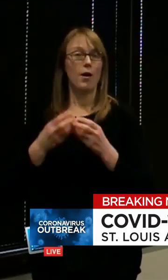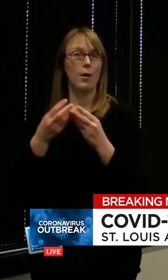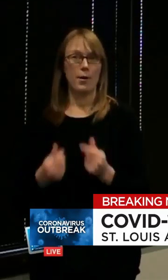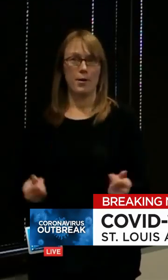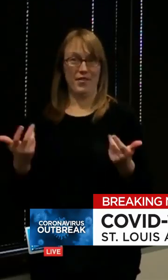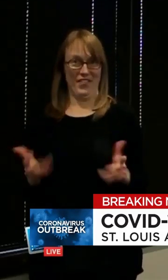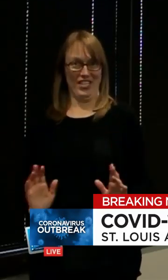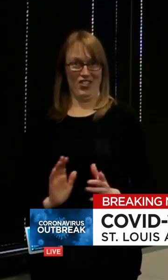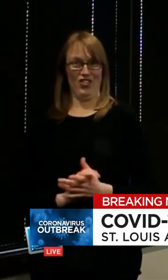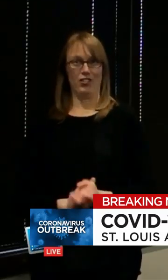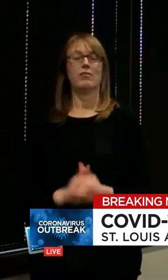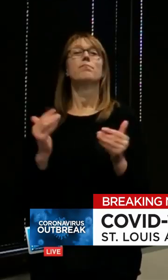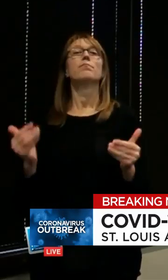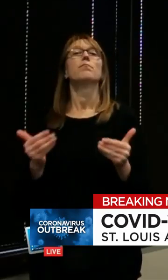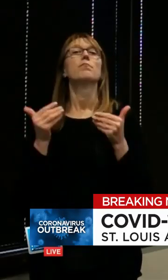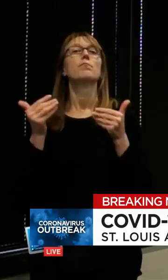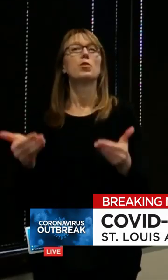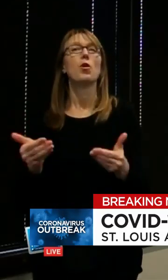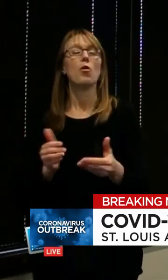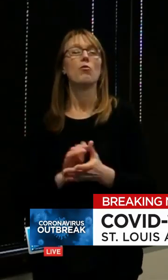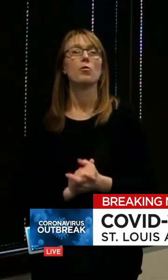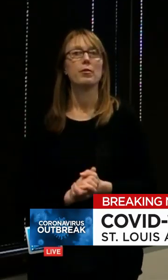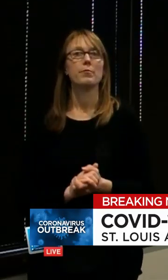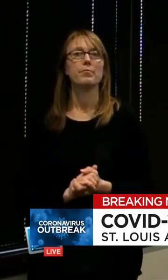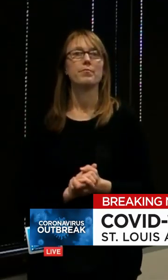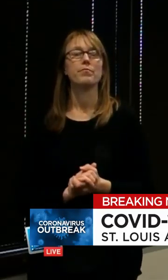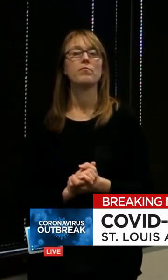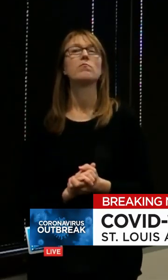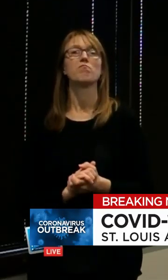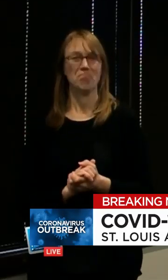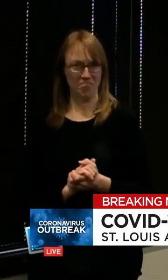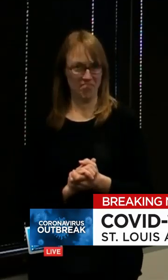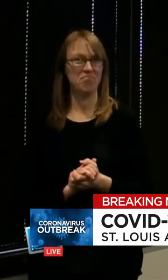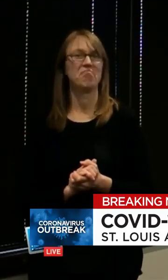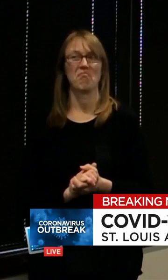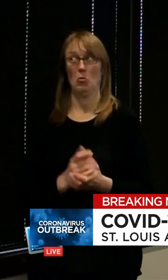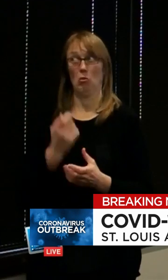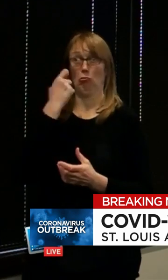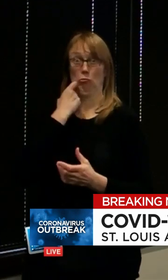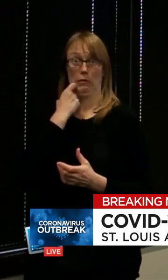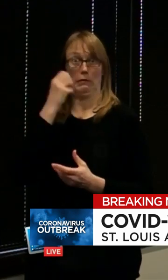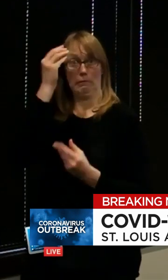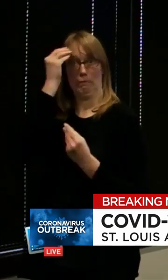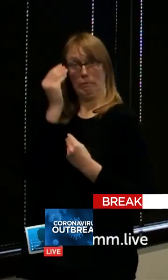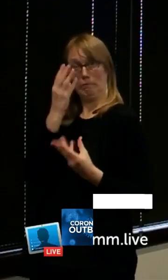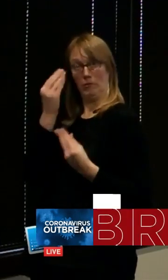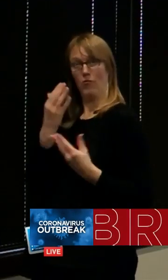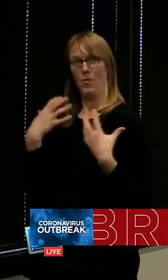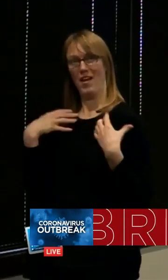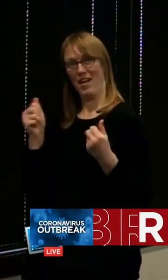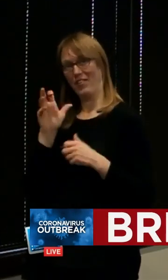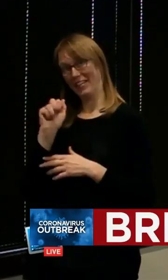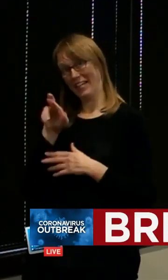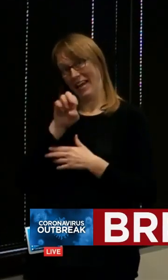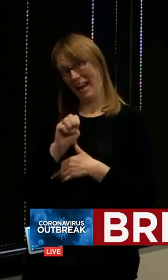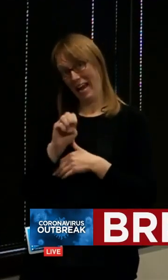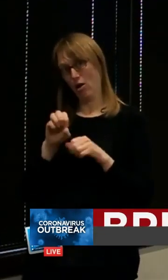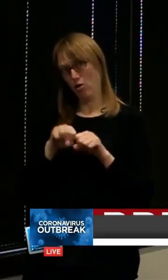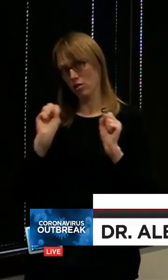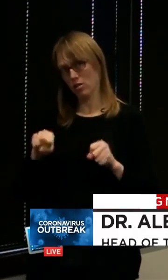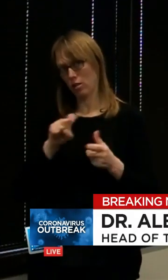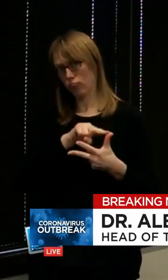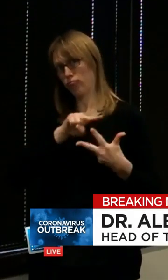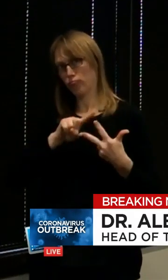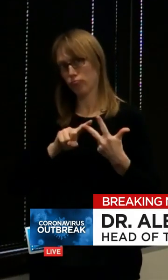So the things that we want to walk through today is, of course, the latest data from the healthcare systems that are part of the task force in the